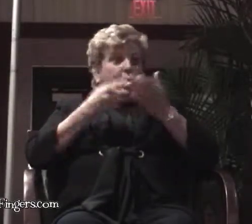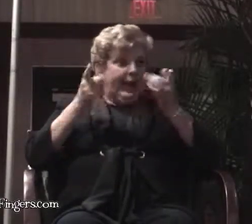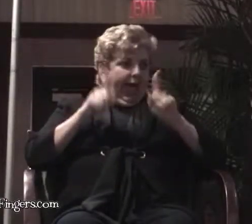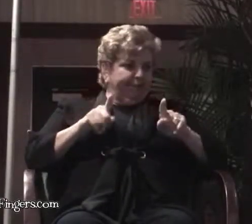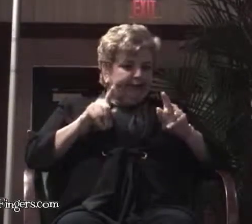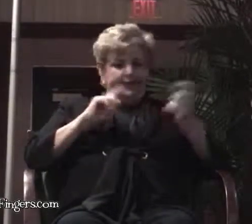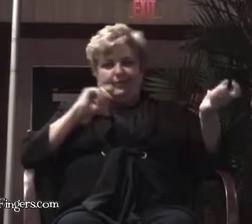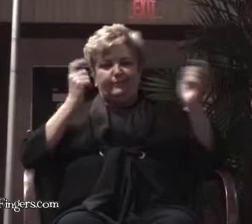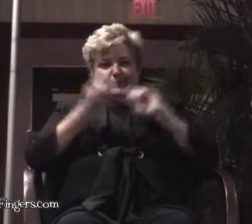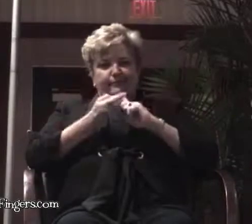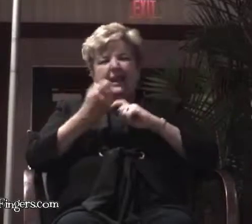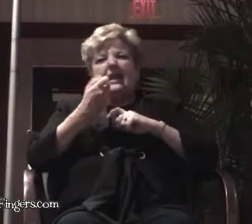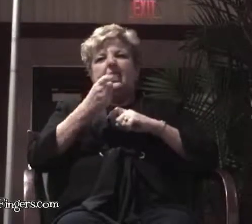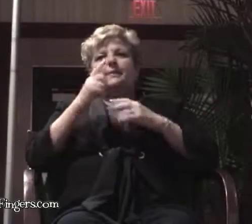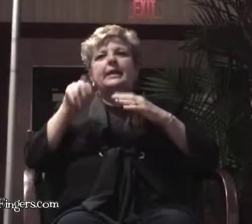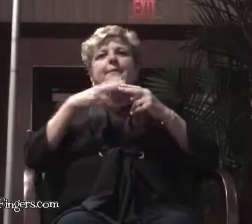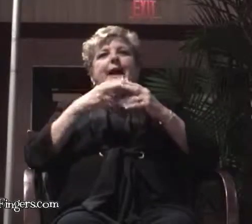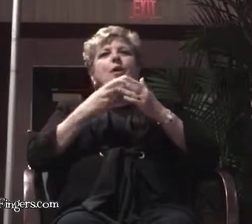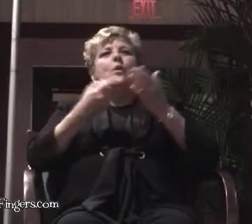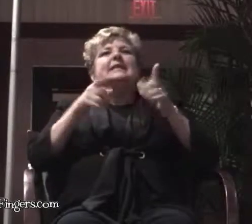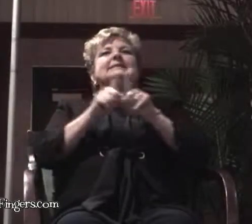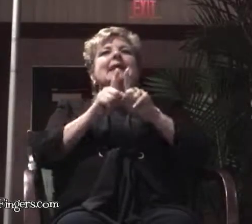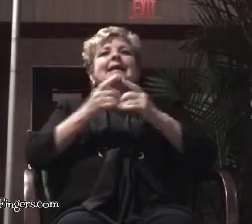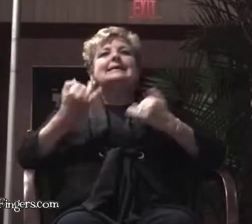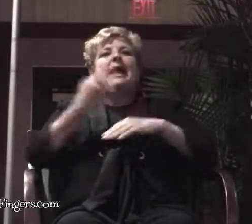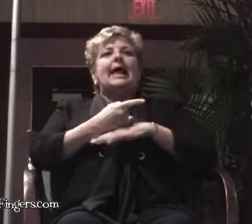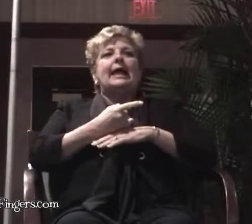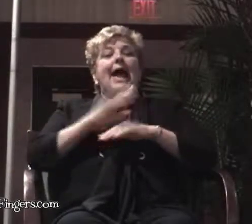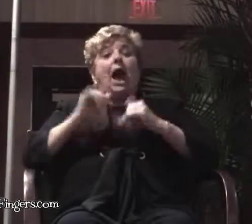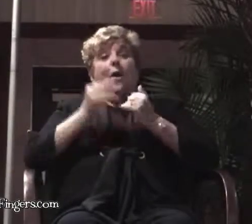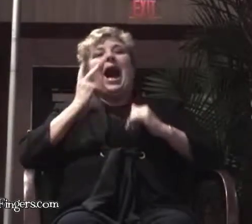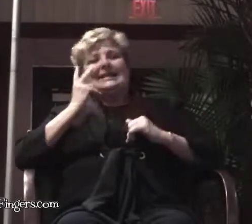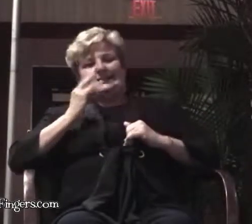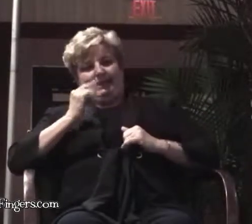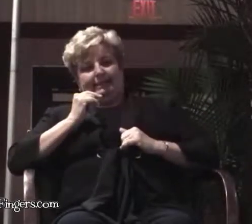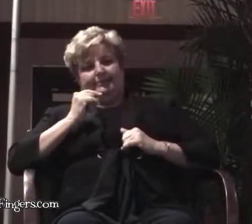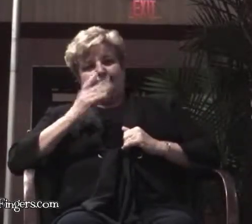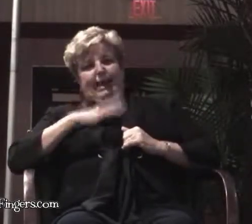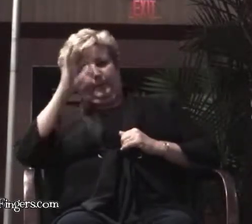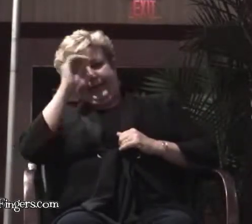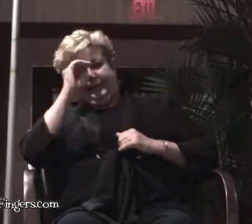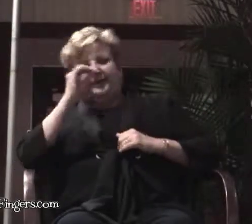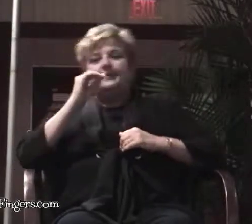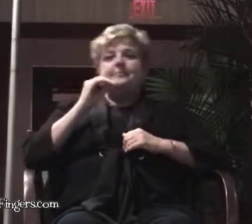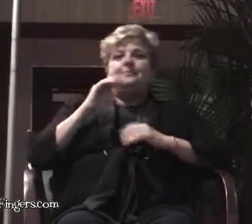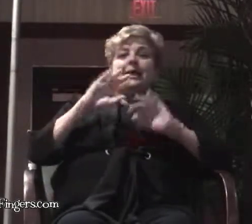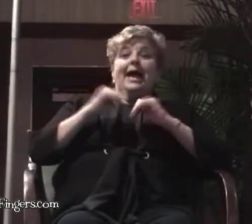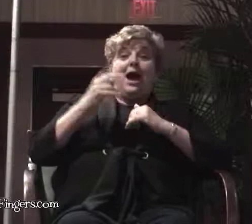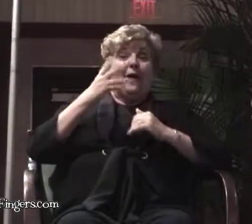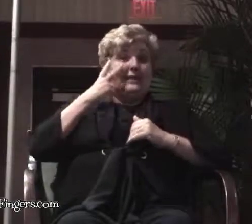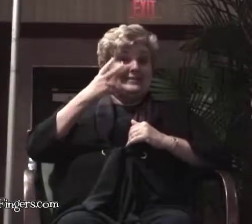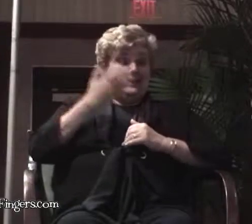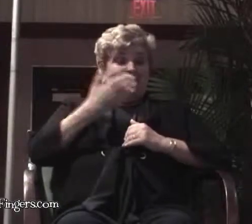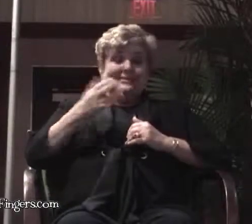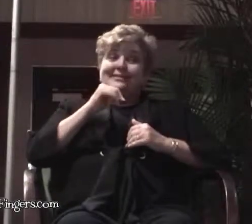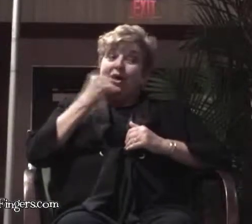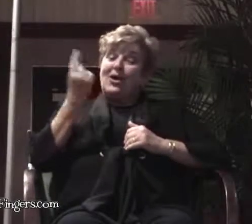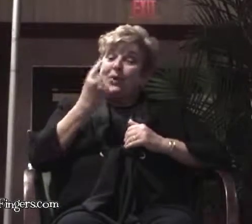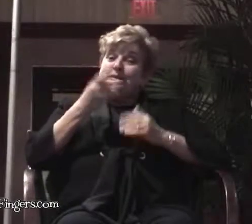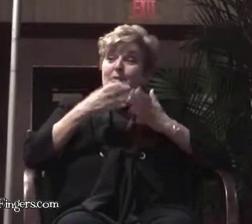little bit about what I'm like now, or how I see it. The way I see things is not always the way things are. I